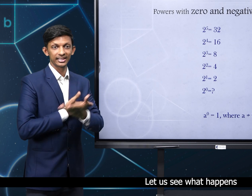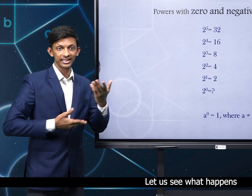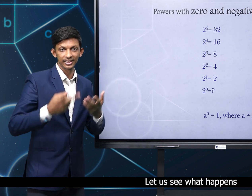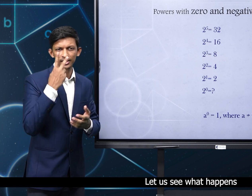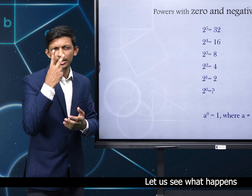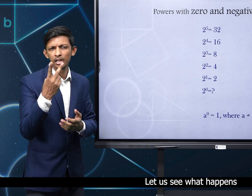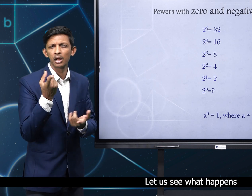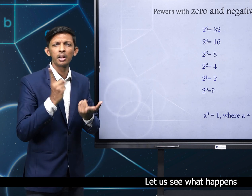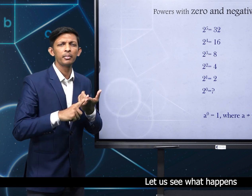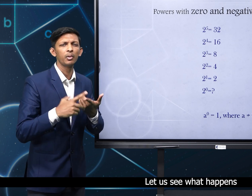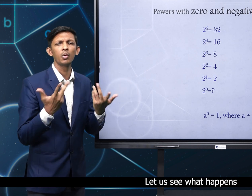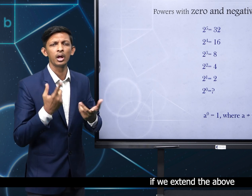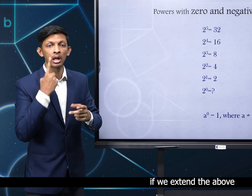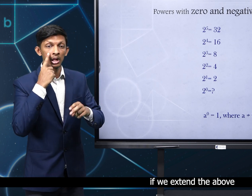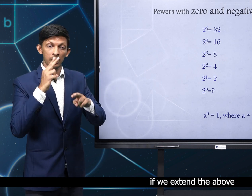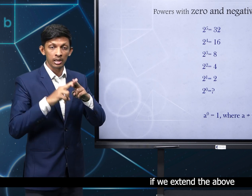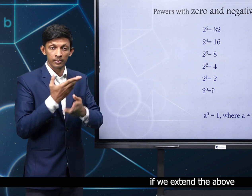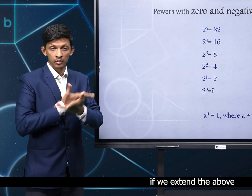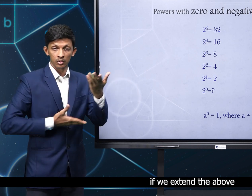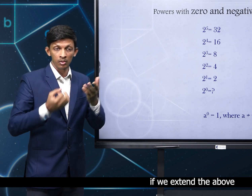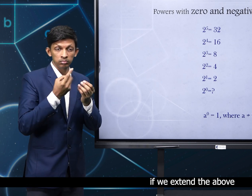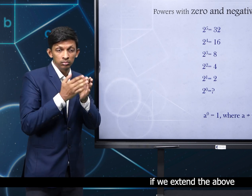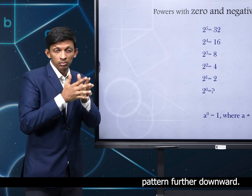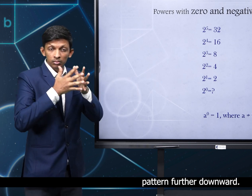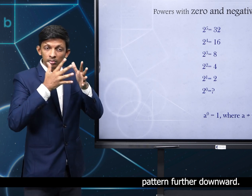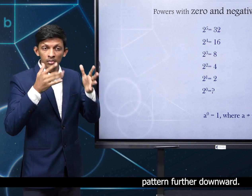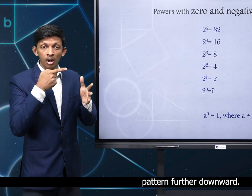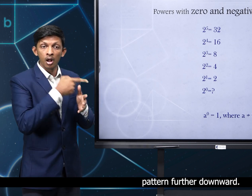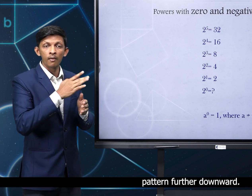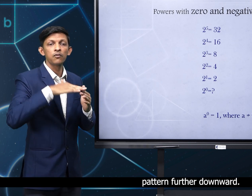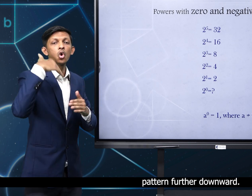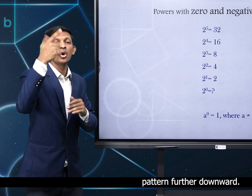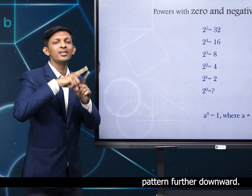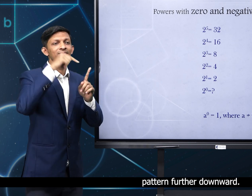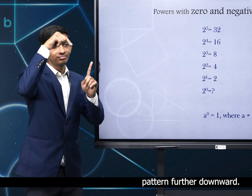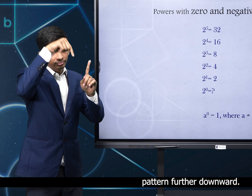Let us see what happens if we extend the above pattern further downward.